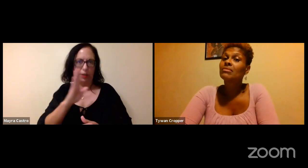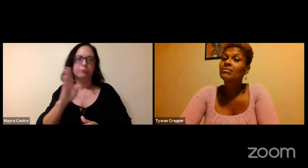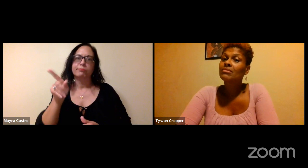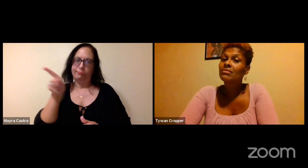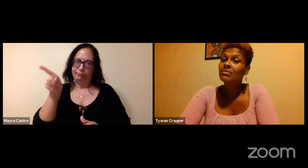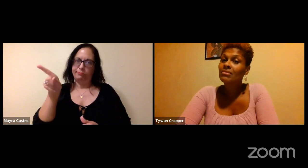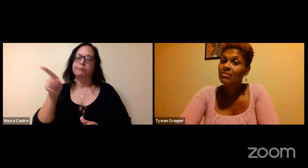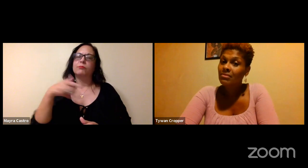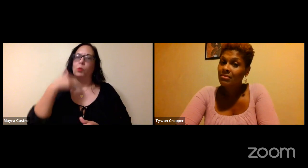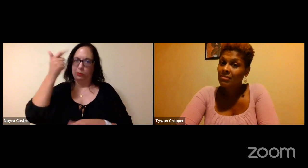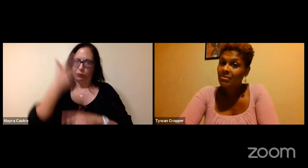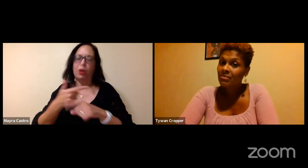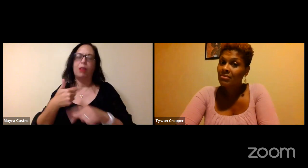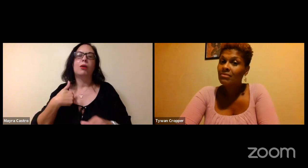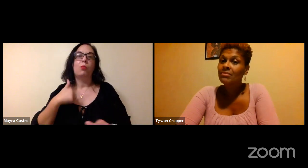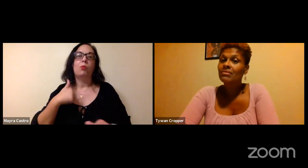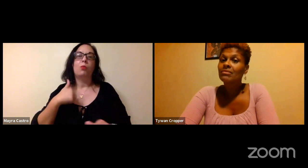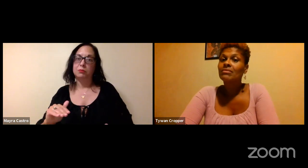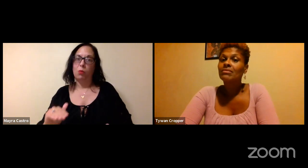illness.